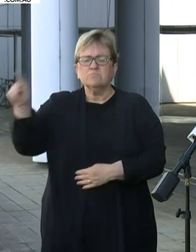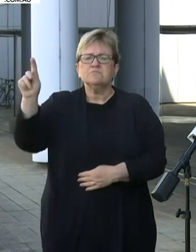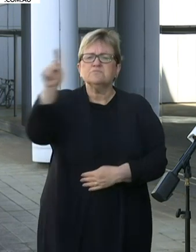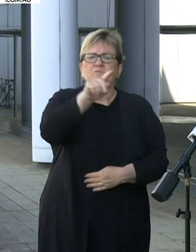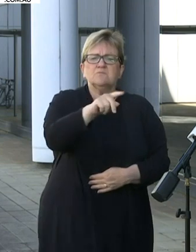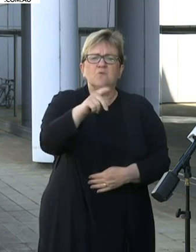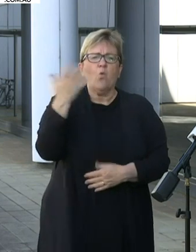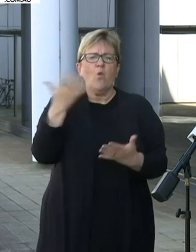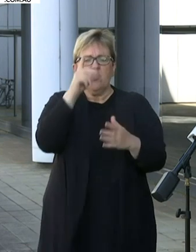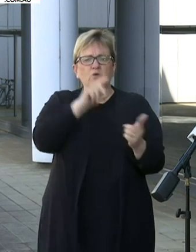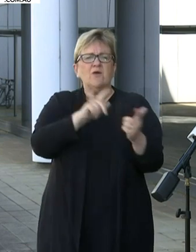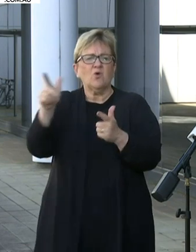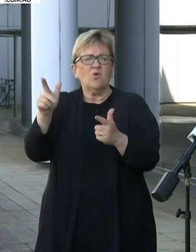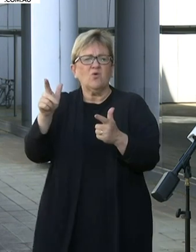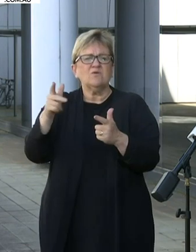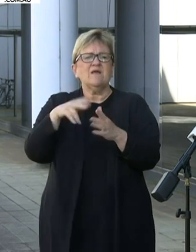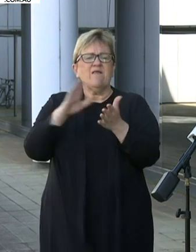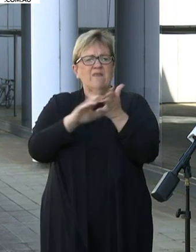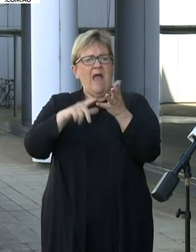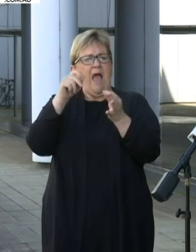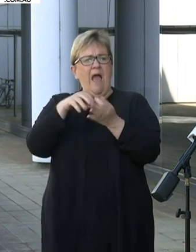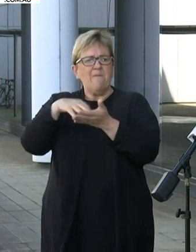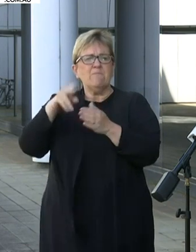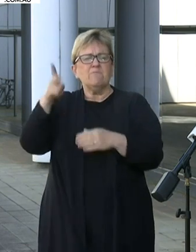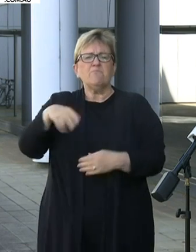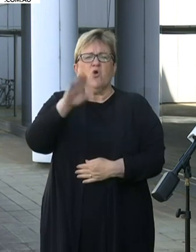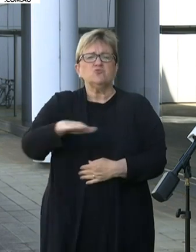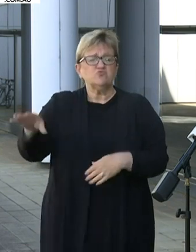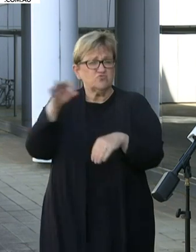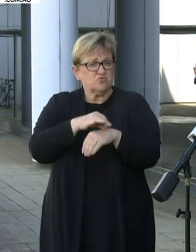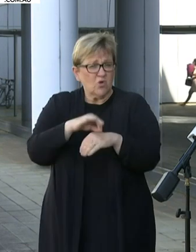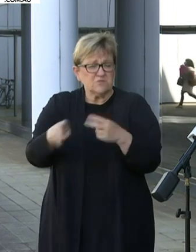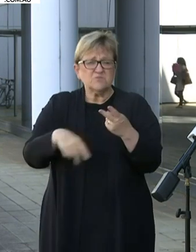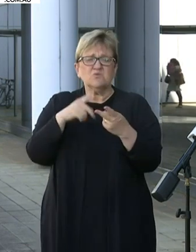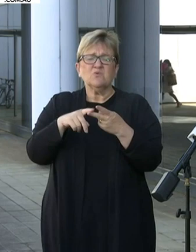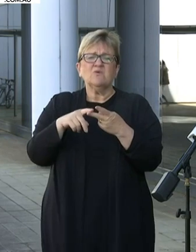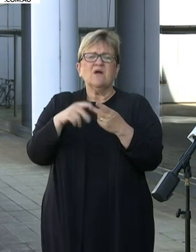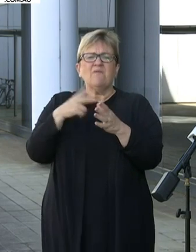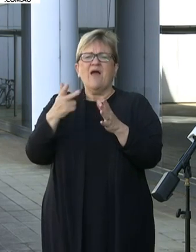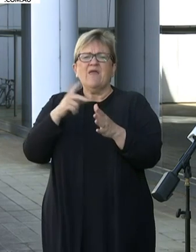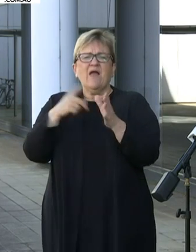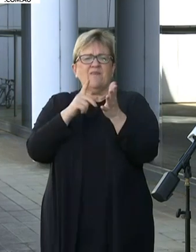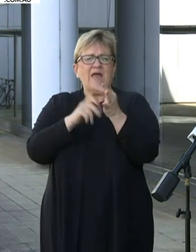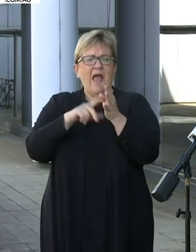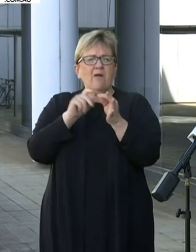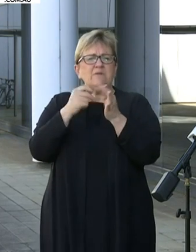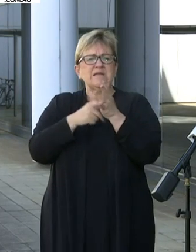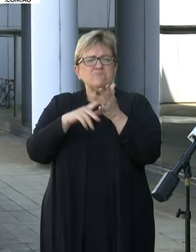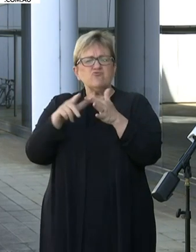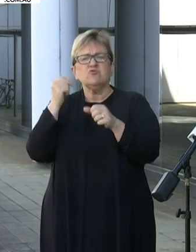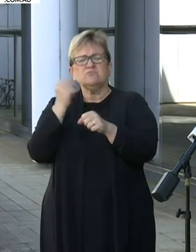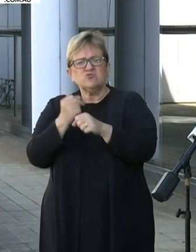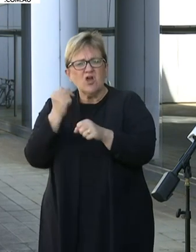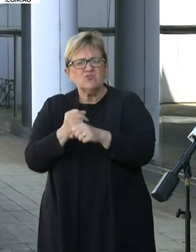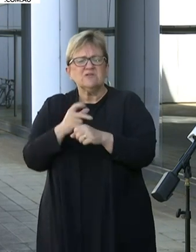that are available, including logistical hubs at Perth Children's Hospital and those in Albany, Broome,